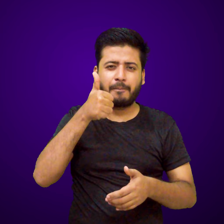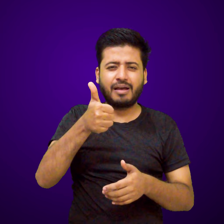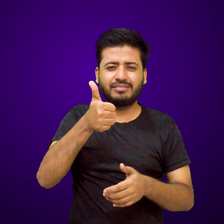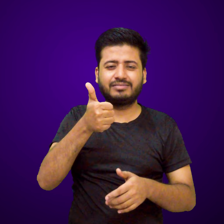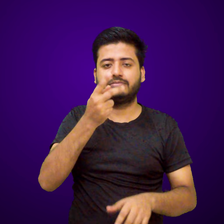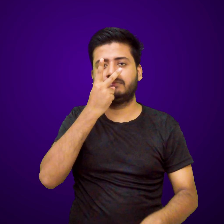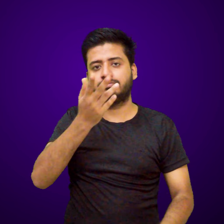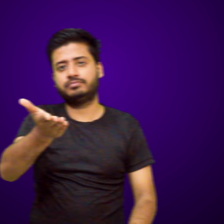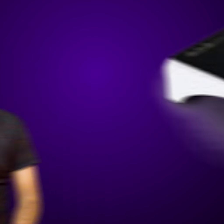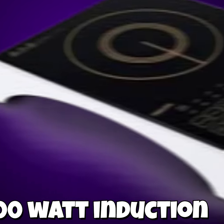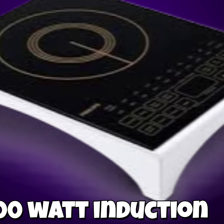are reliable, the